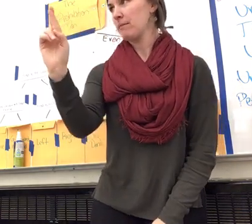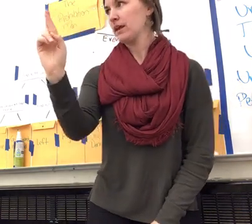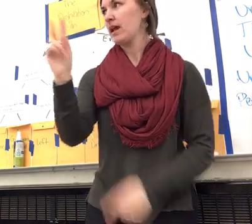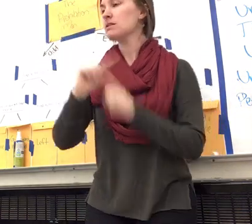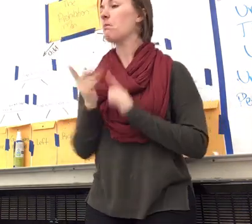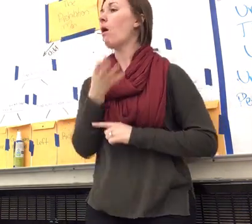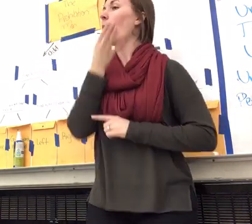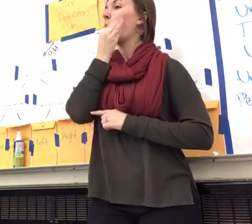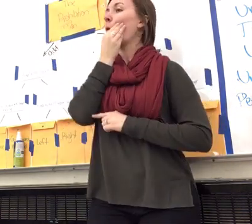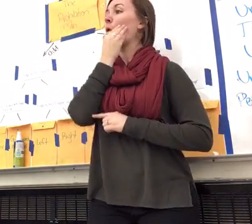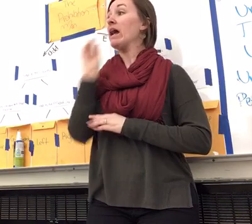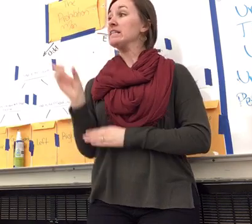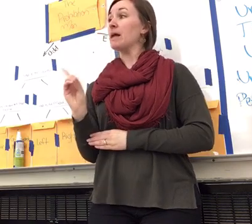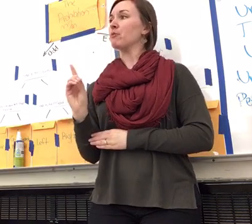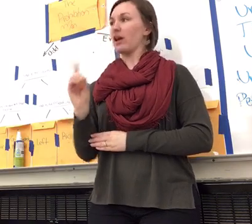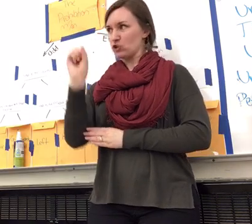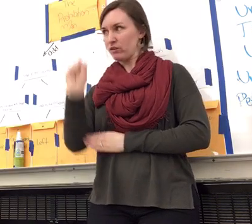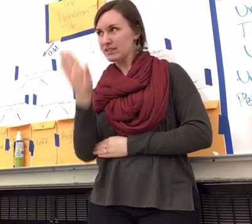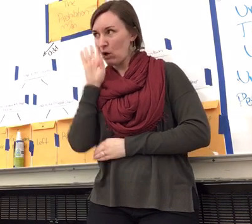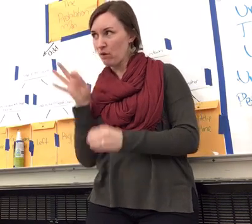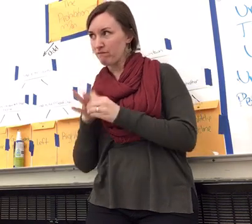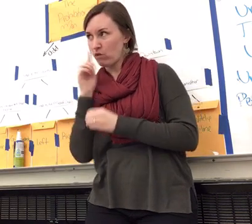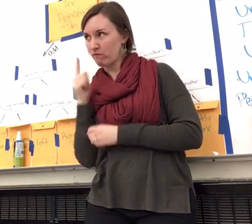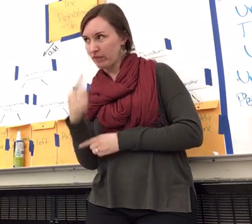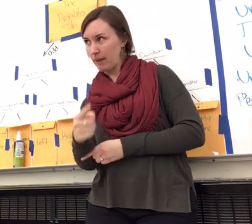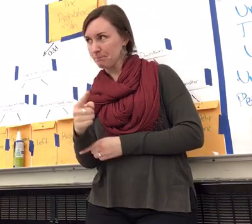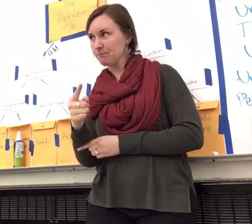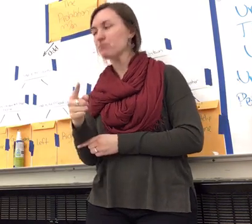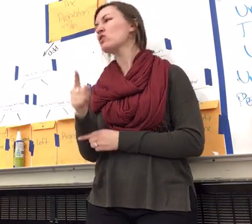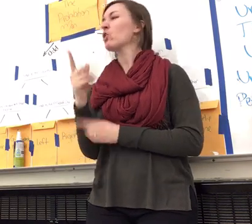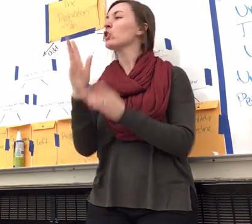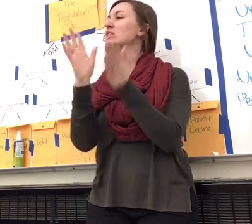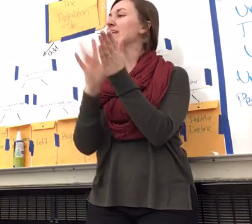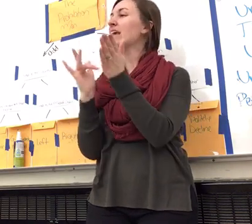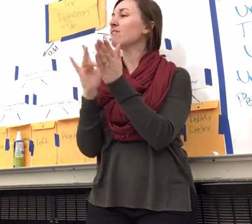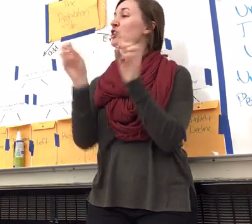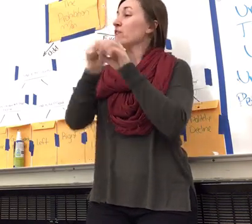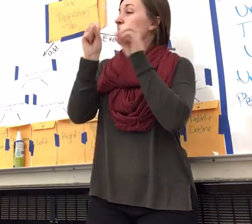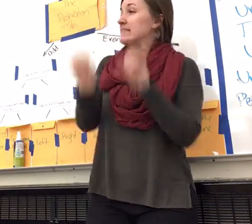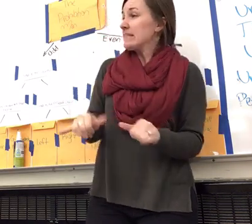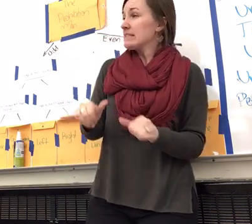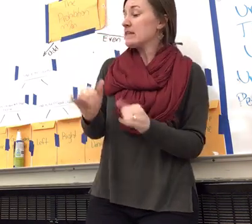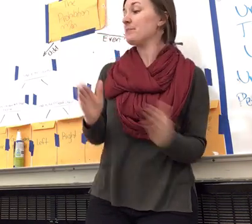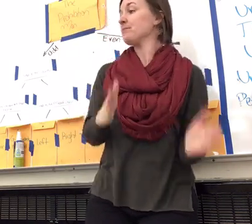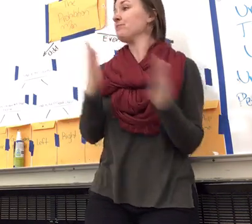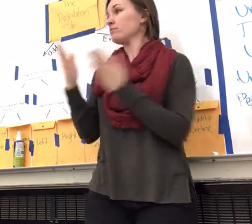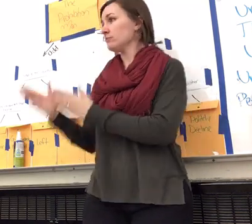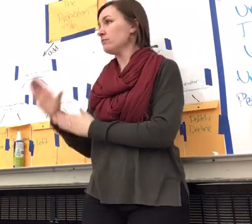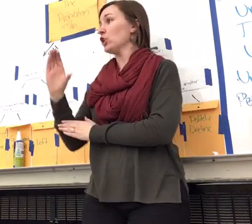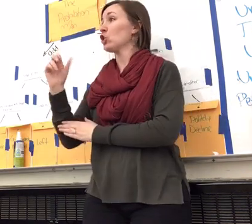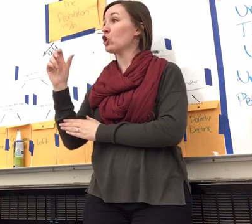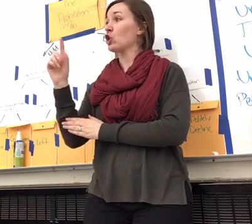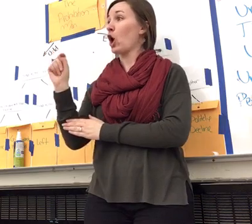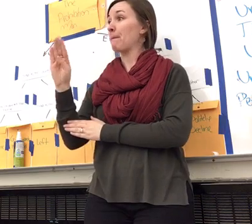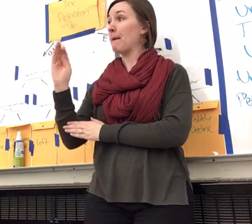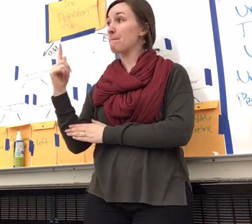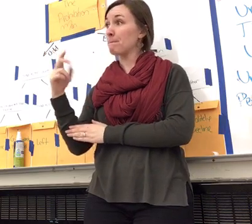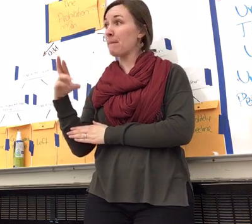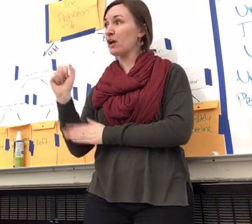advantage of the political system. And then the carpetbaggers are the people in the North that go down to the South. they're going to abuse the economic power. So they're